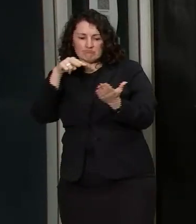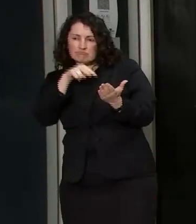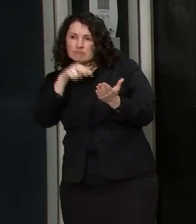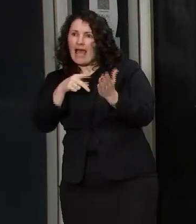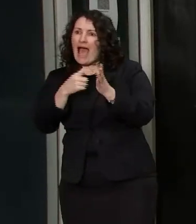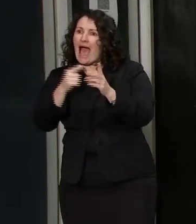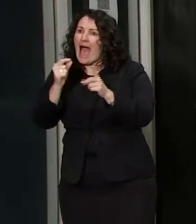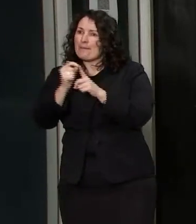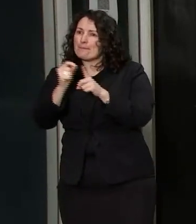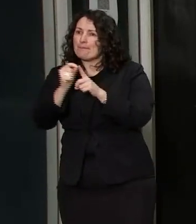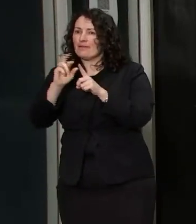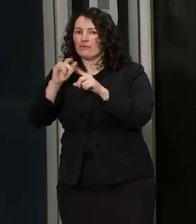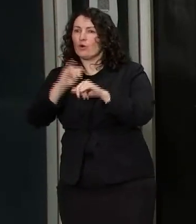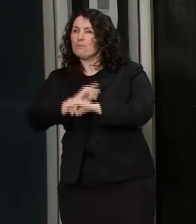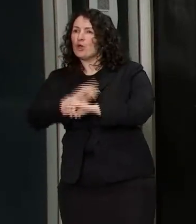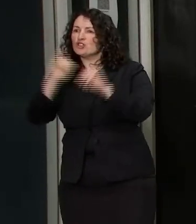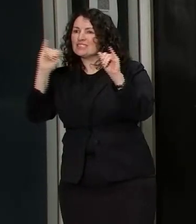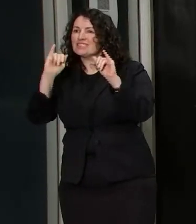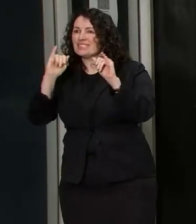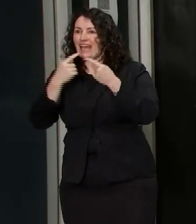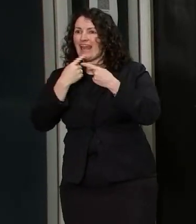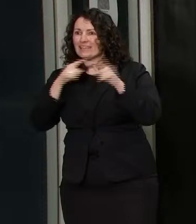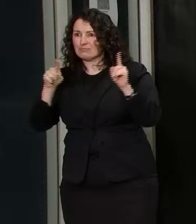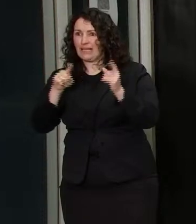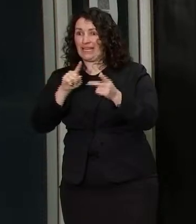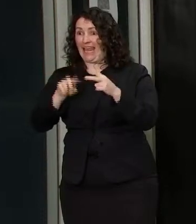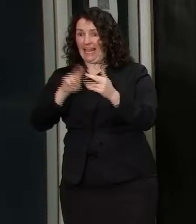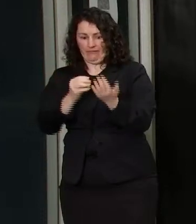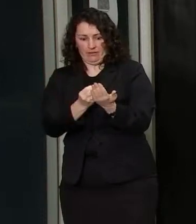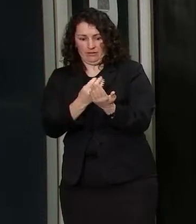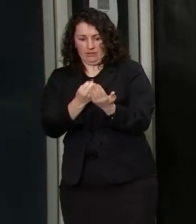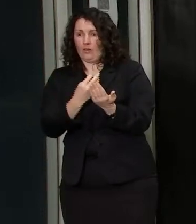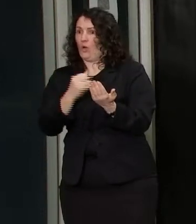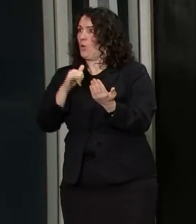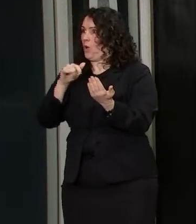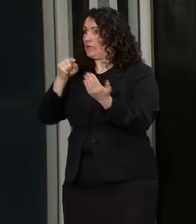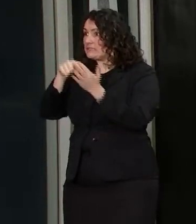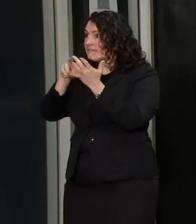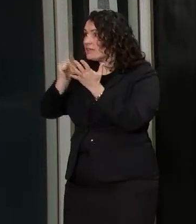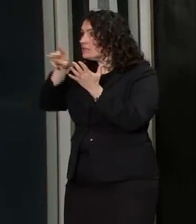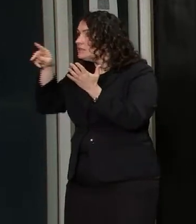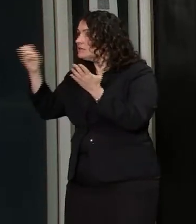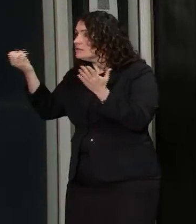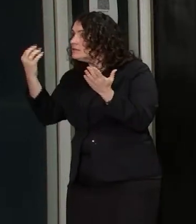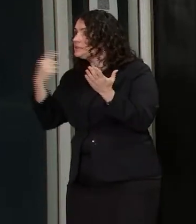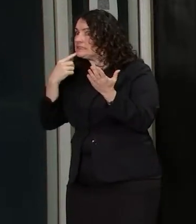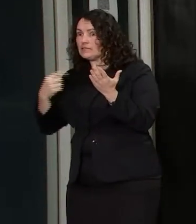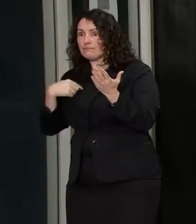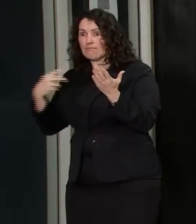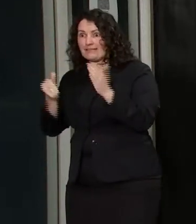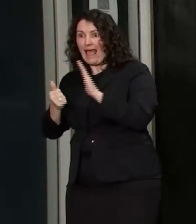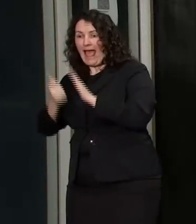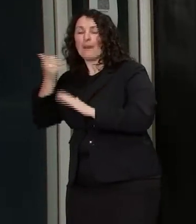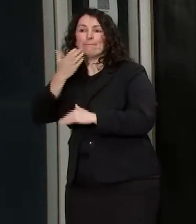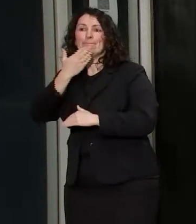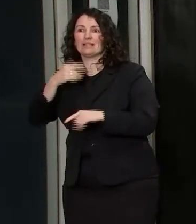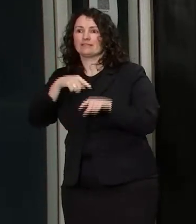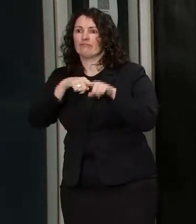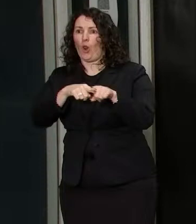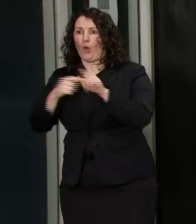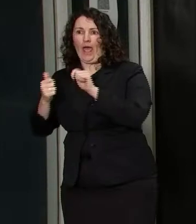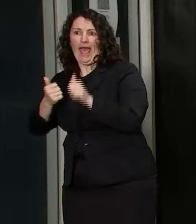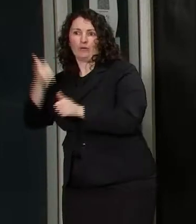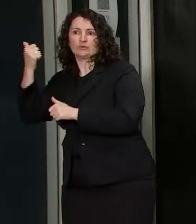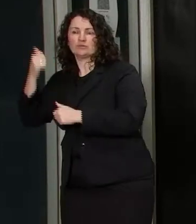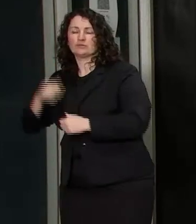If there's an evacuation order, please get out. These are very, very serious circumstances. It was wild, wild weather